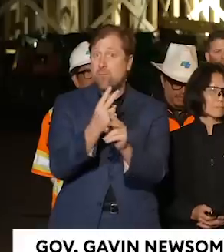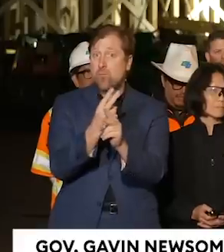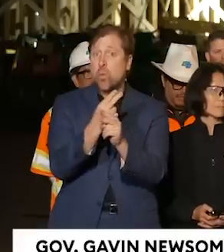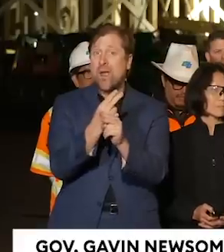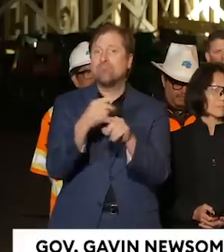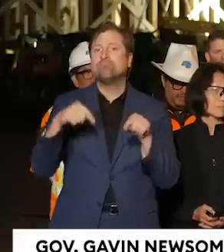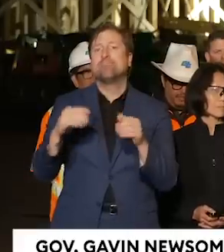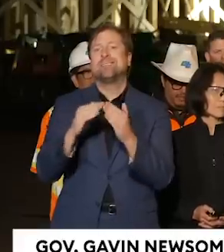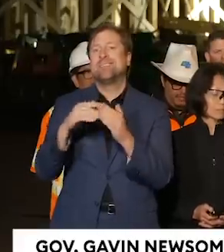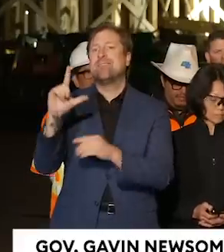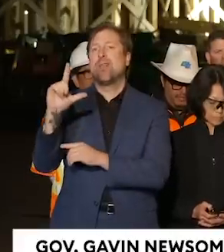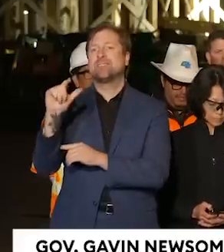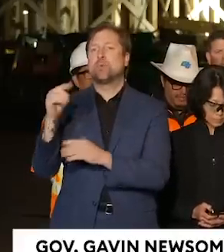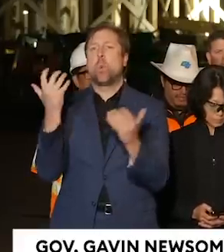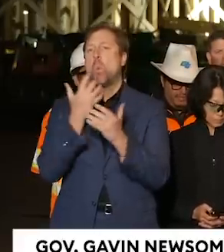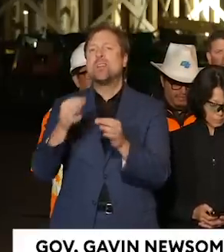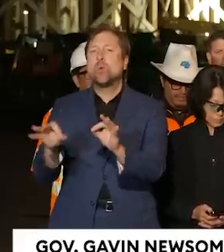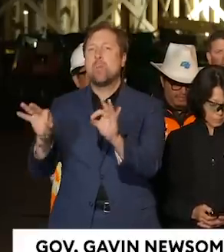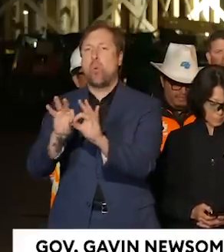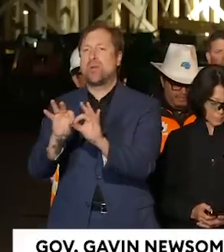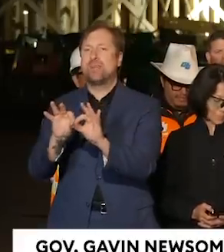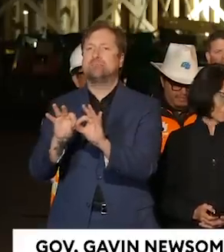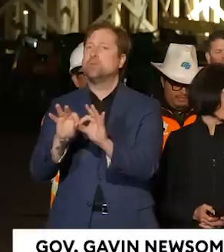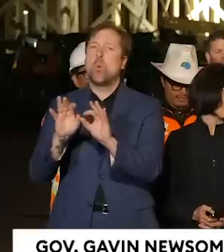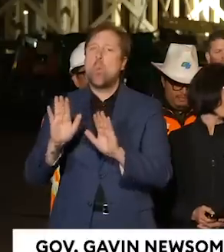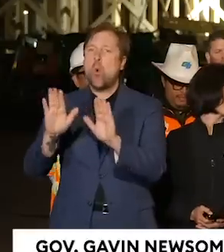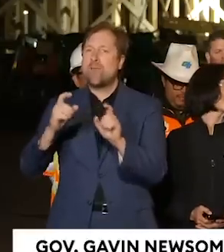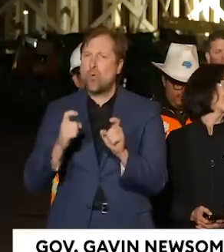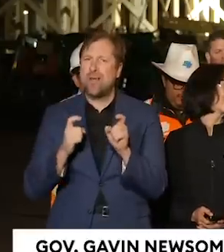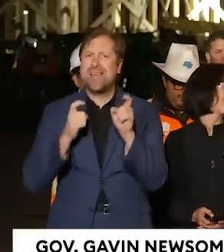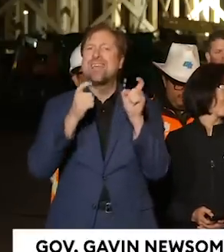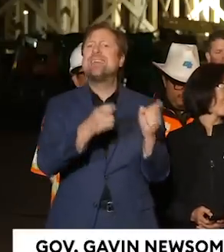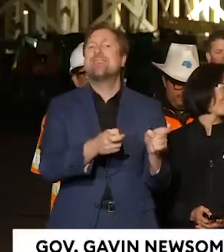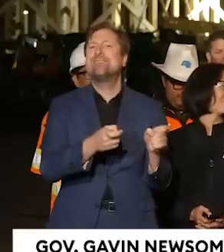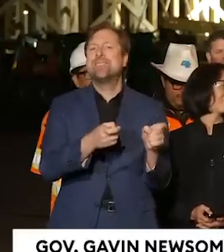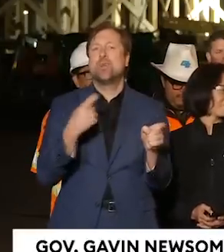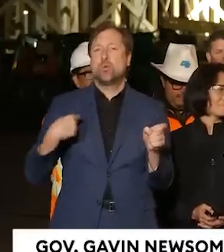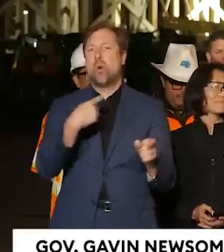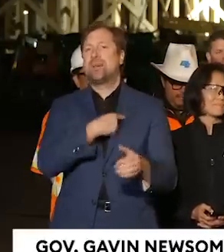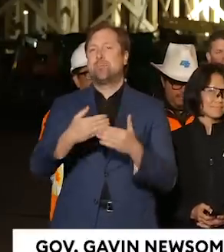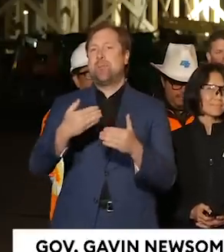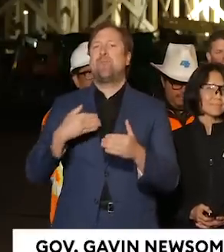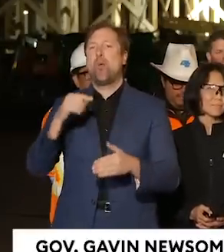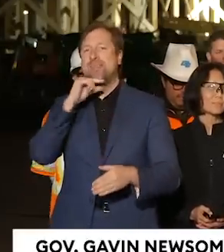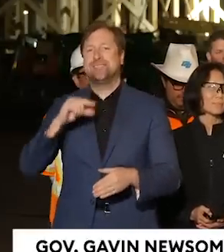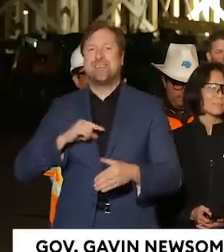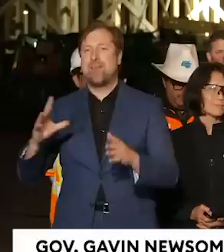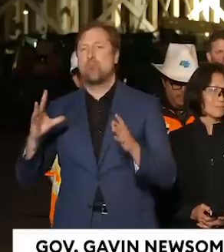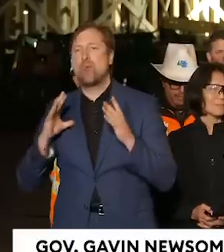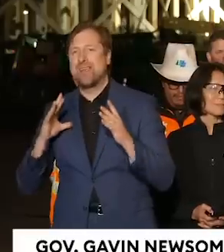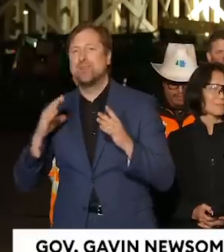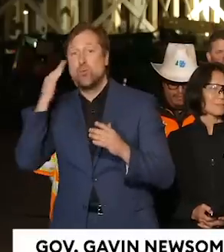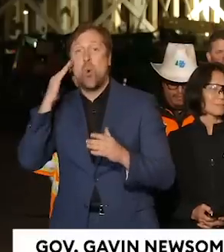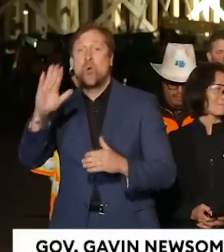this city. So what a gift for Los Angeles to have right before a holiday, to know that your commute will